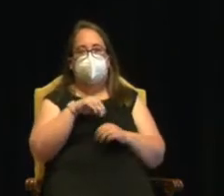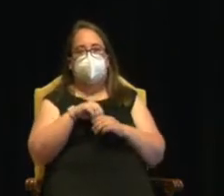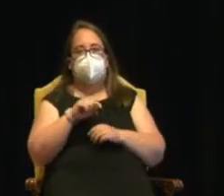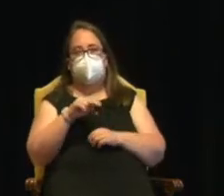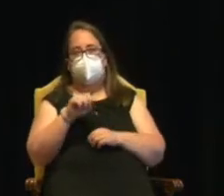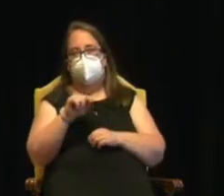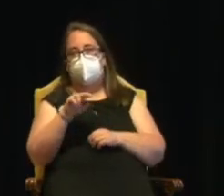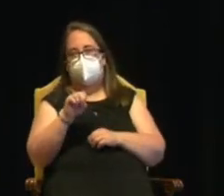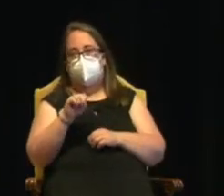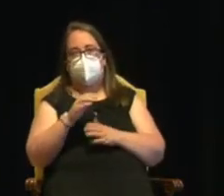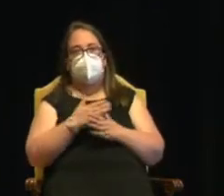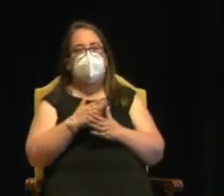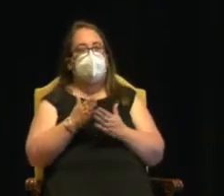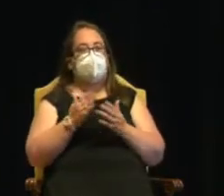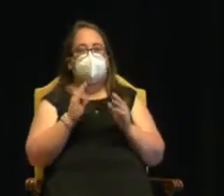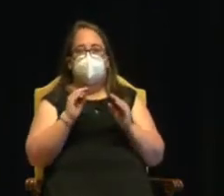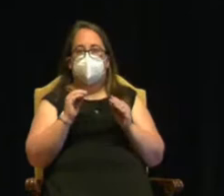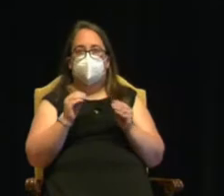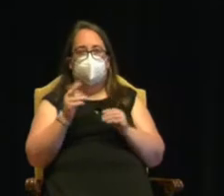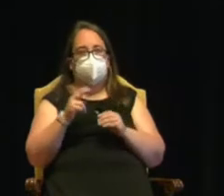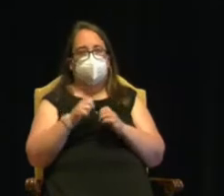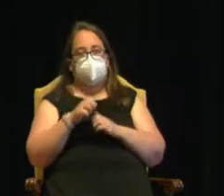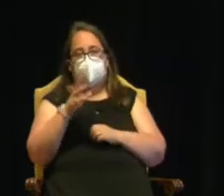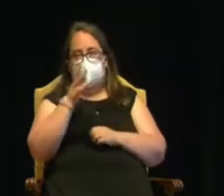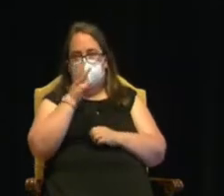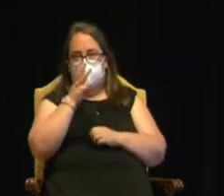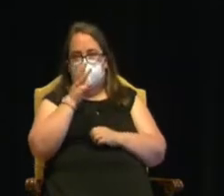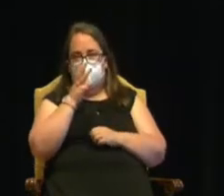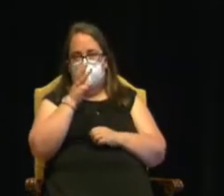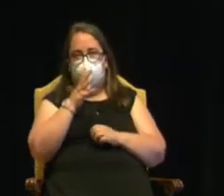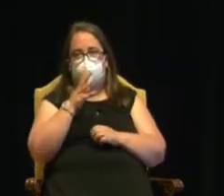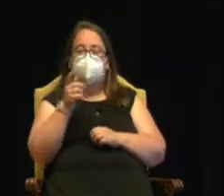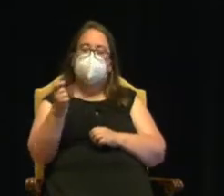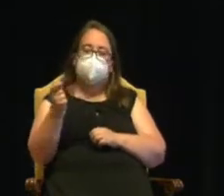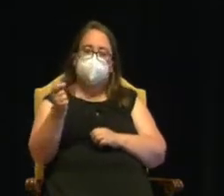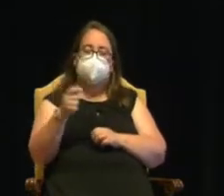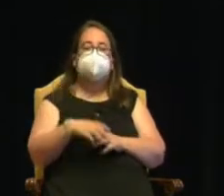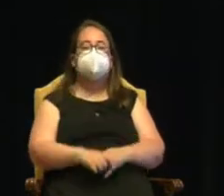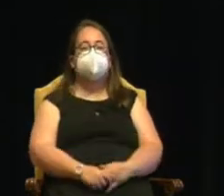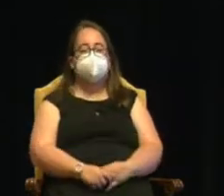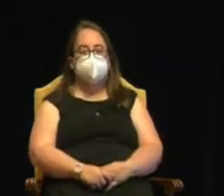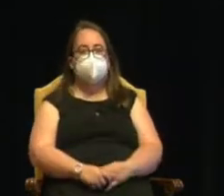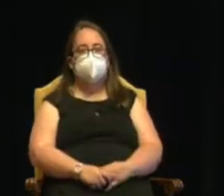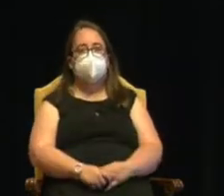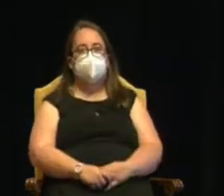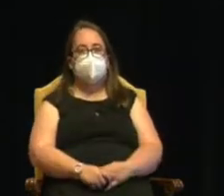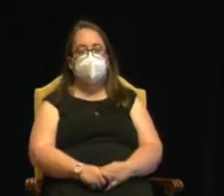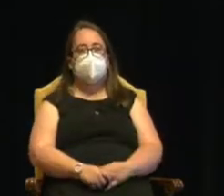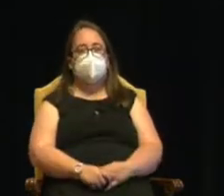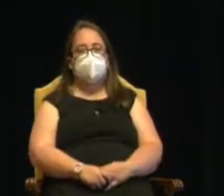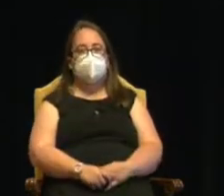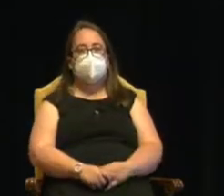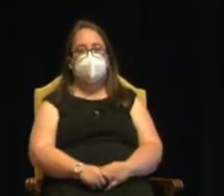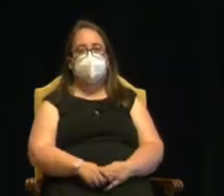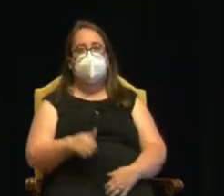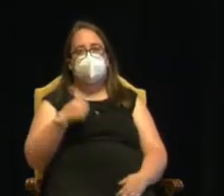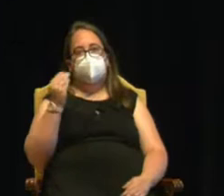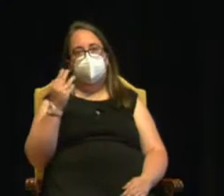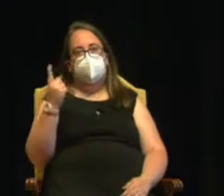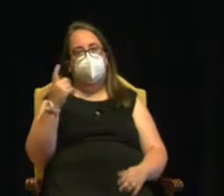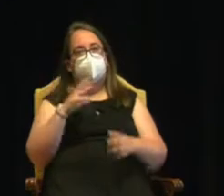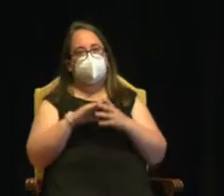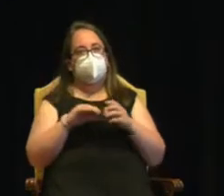knowledge, shares almost no history with your mother. A little bit. A little bit. I will tell you, there is one story that